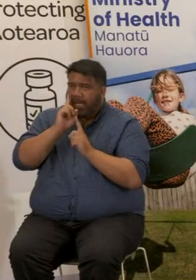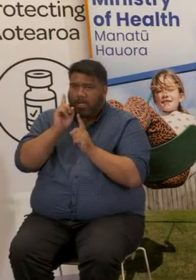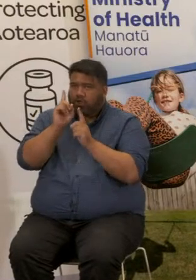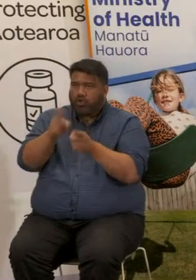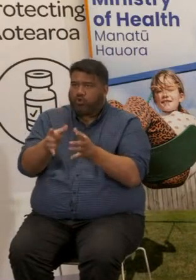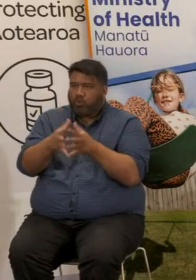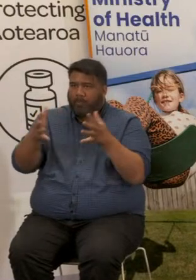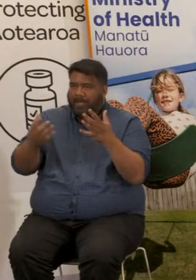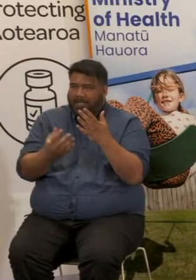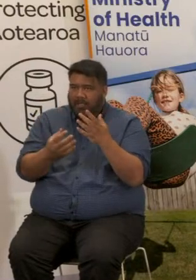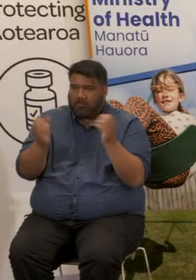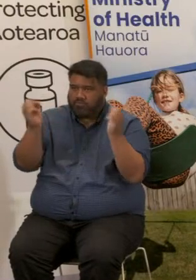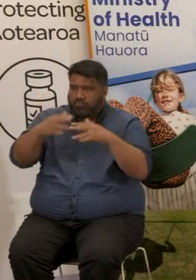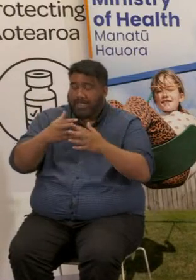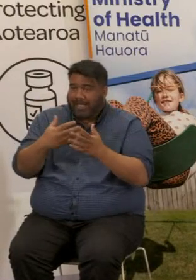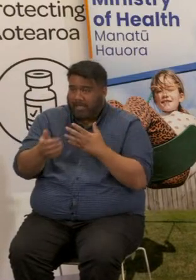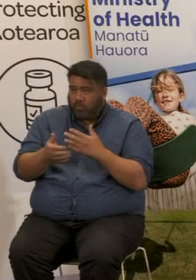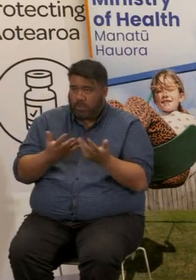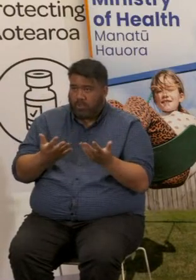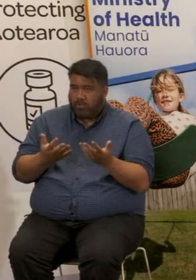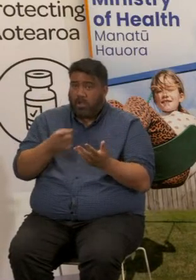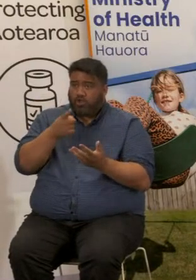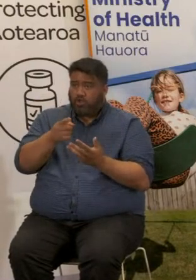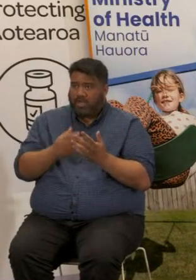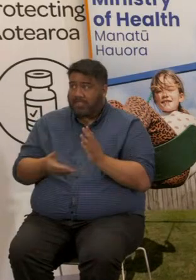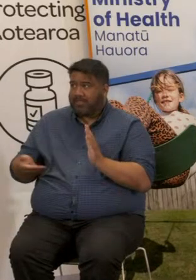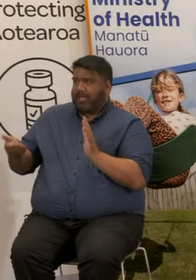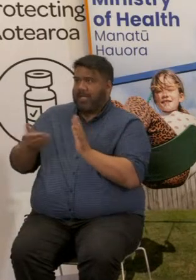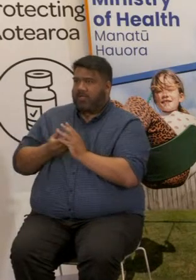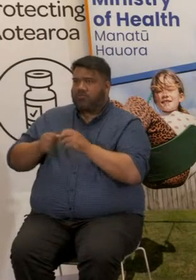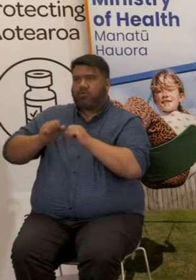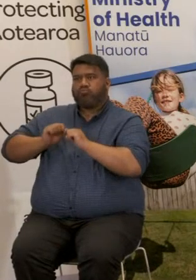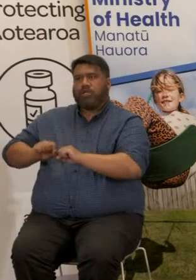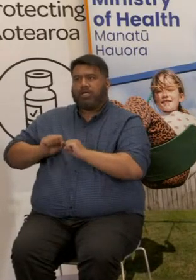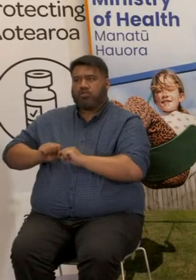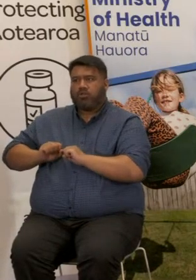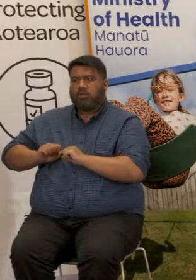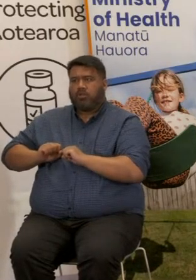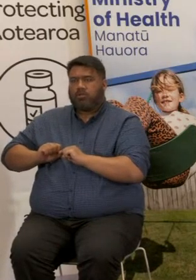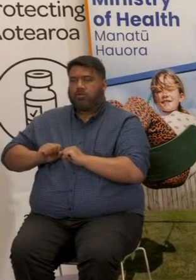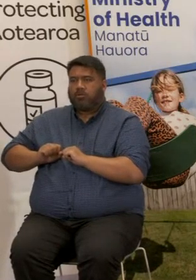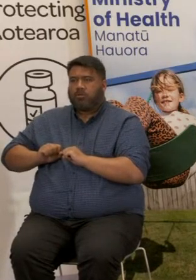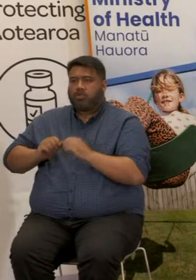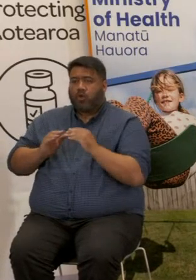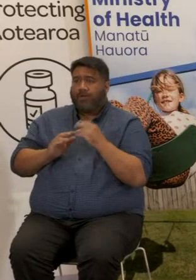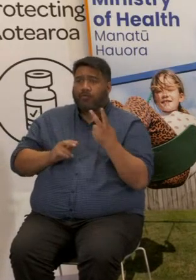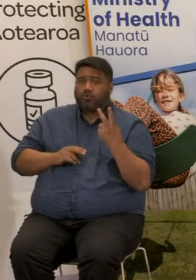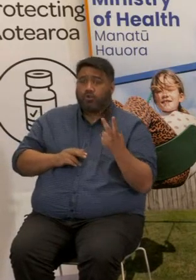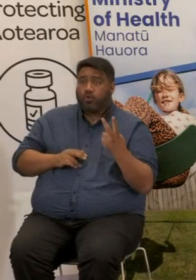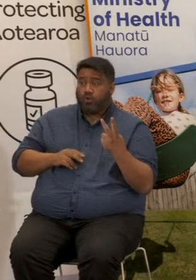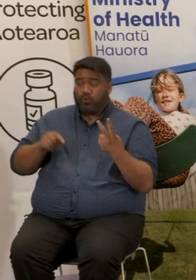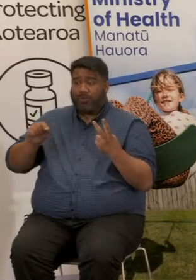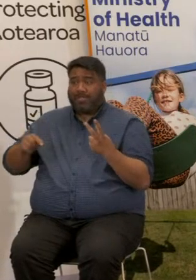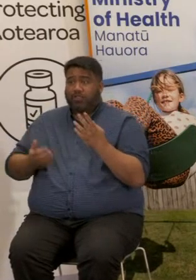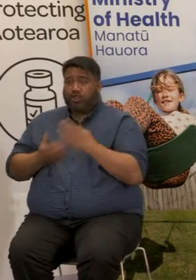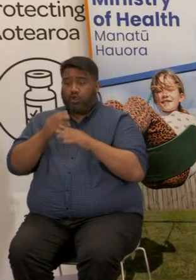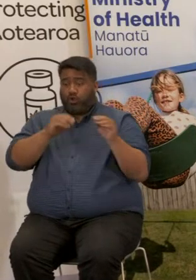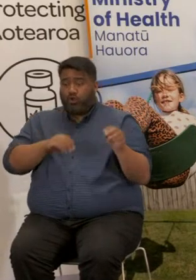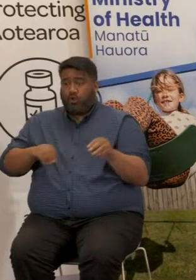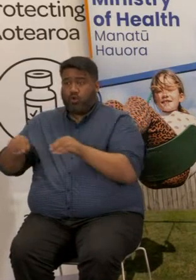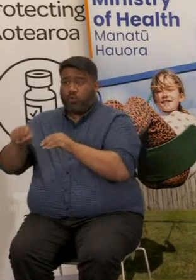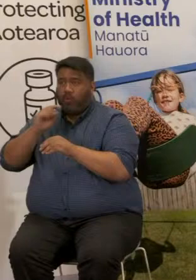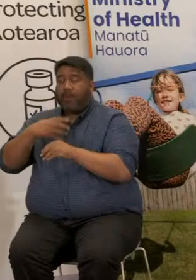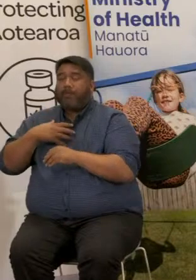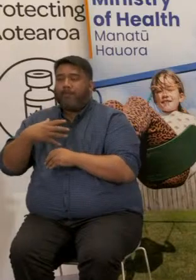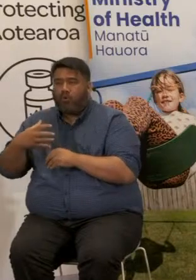affords a high level of protection in those rohi around the country that are currently in level 2 than they're currently afforded. But what we've heard from